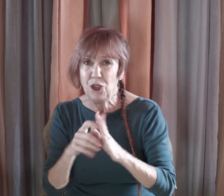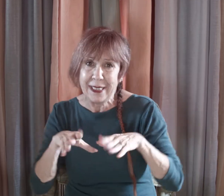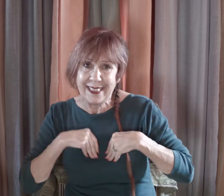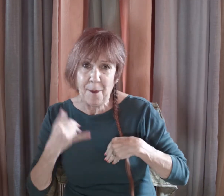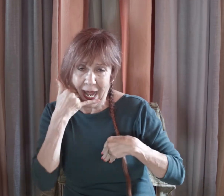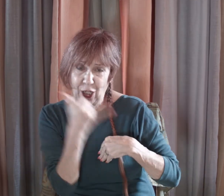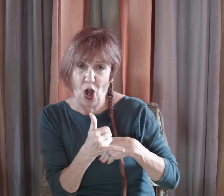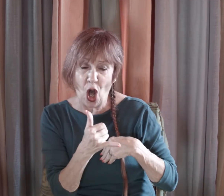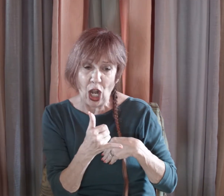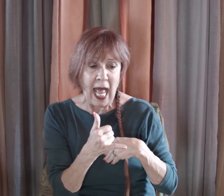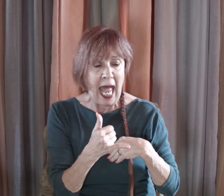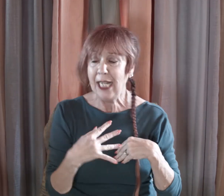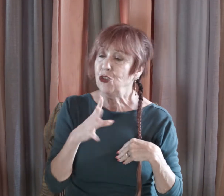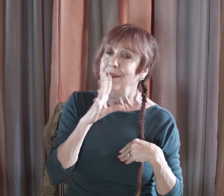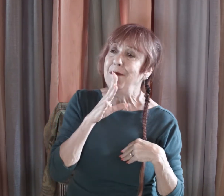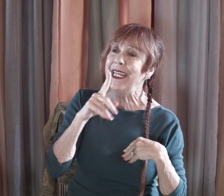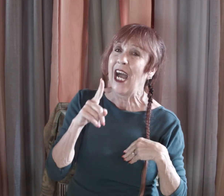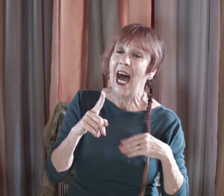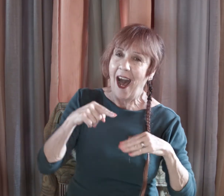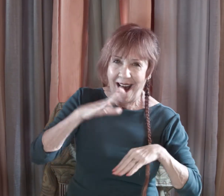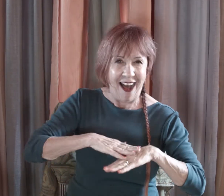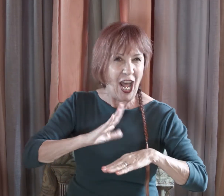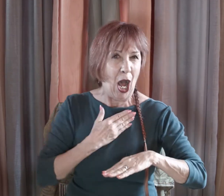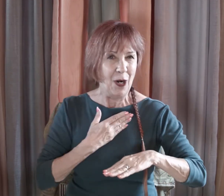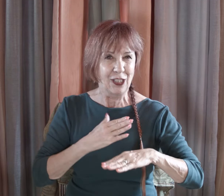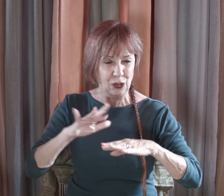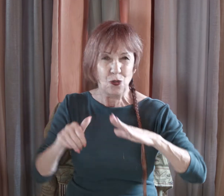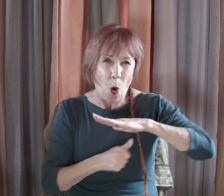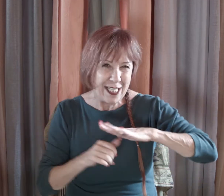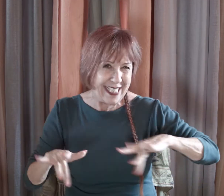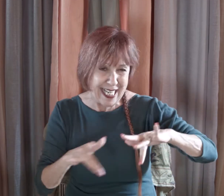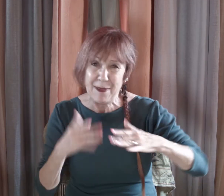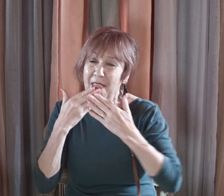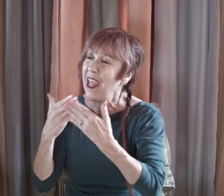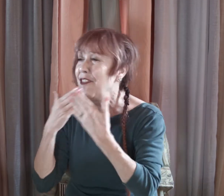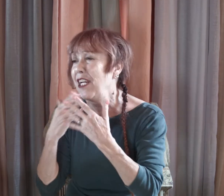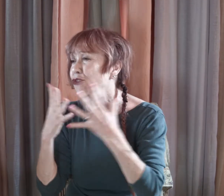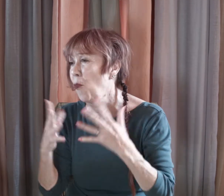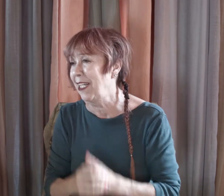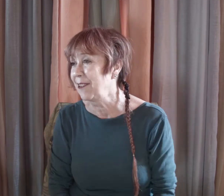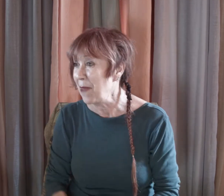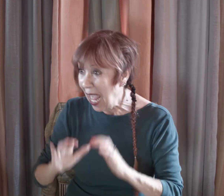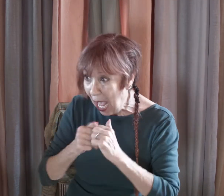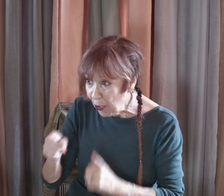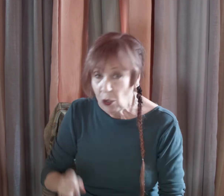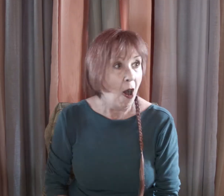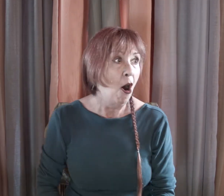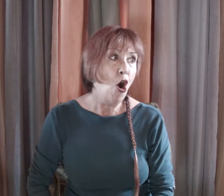to take this call and to be a voice on the Quarantine Tapes. Thank you very, very much indeed. How are